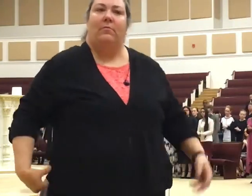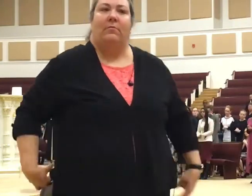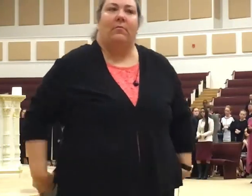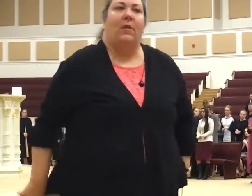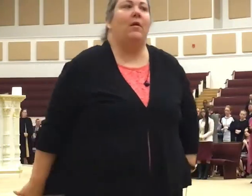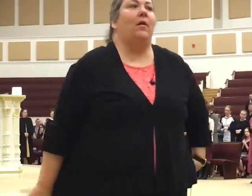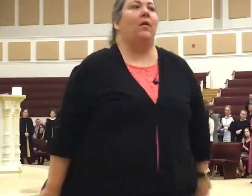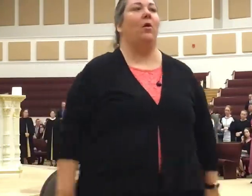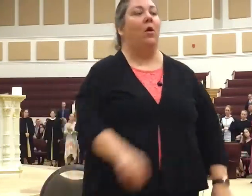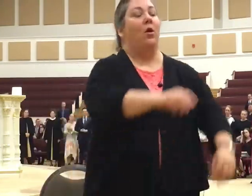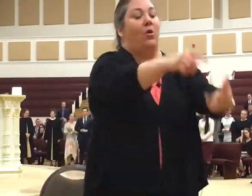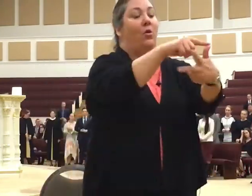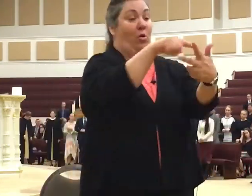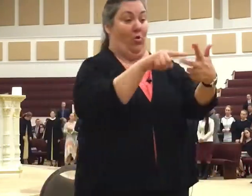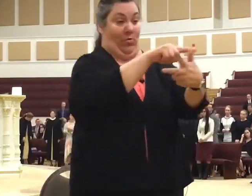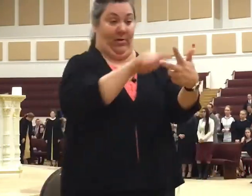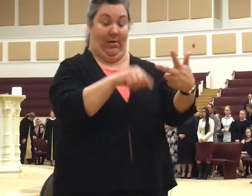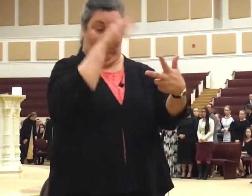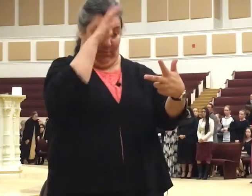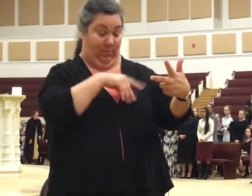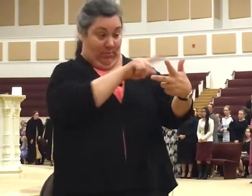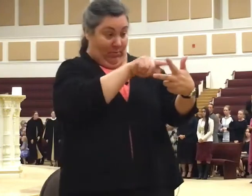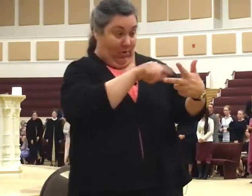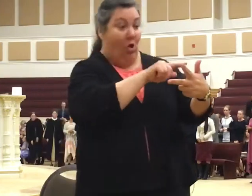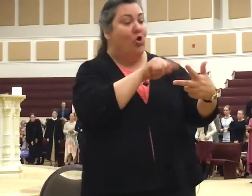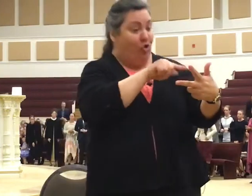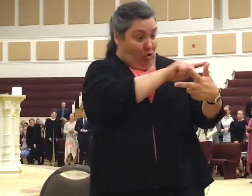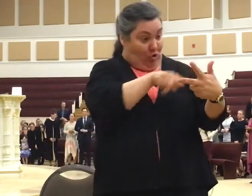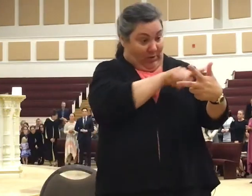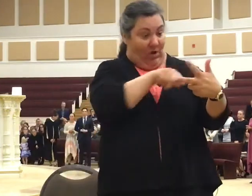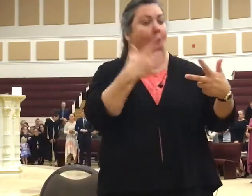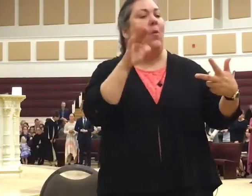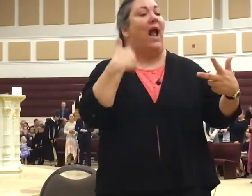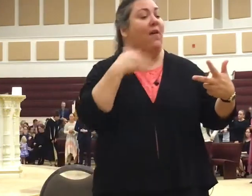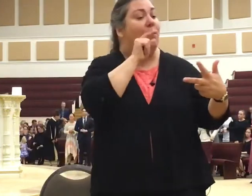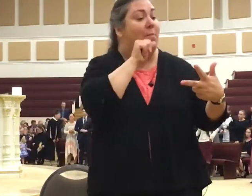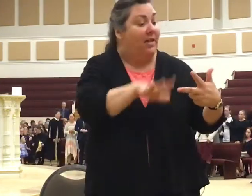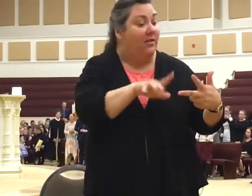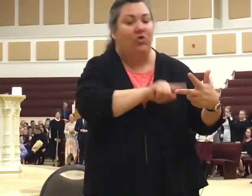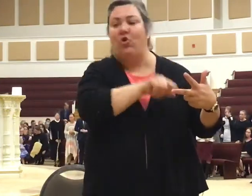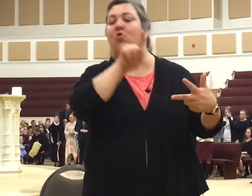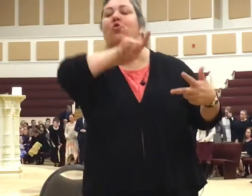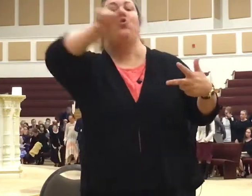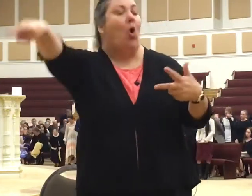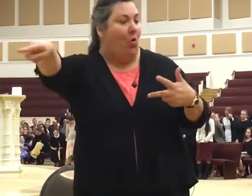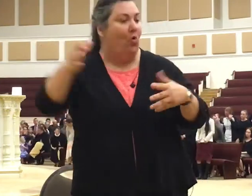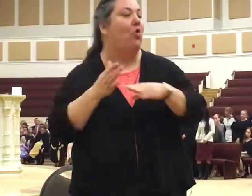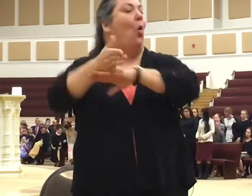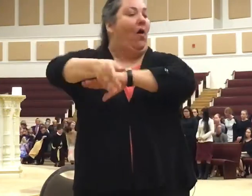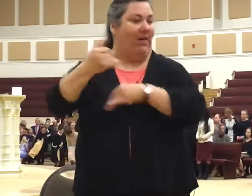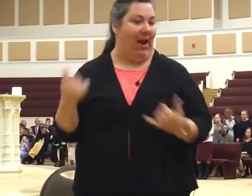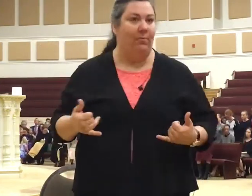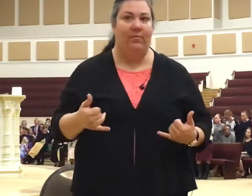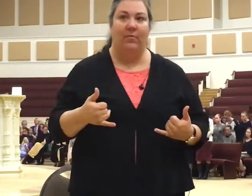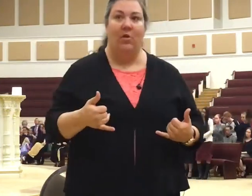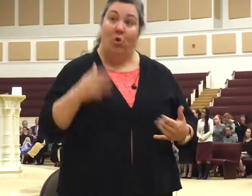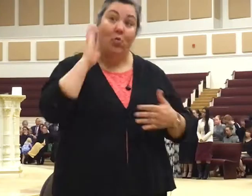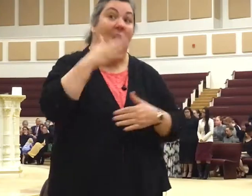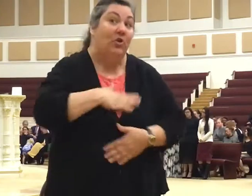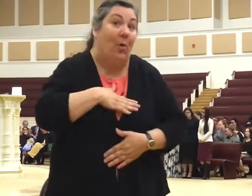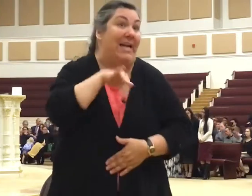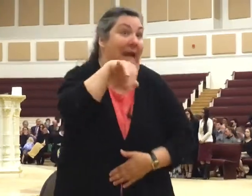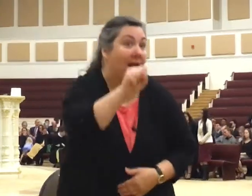Yeah. Reuben and Gad and half Manasseh, you're going to have to go ahead because you've already got your blessing. You're going to have to help somebody. Yeah, you're going to enjoy it,